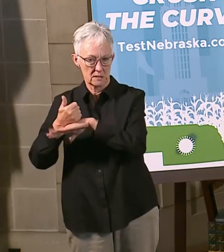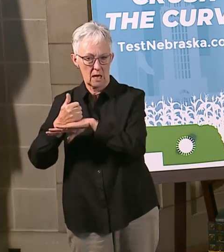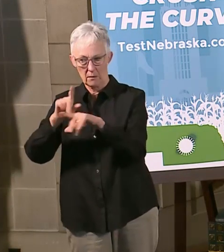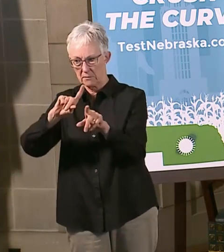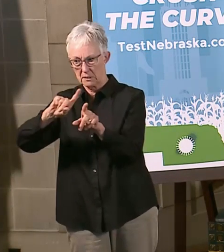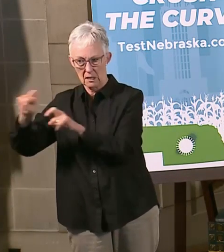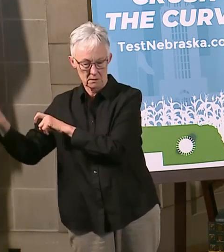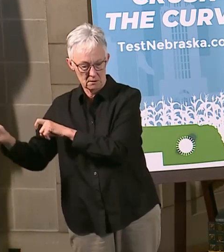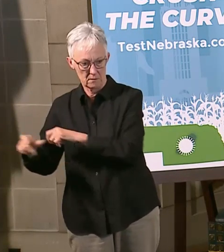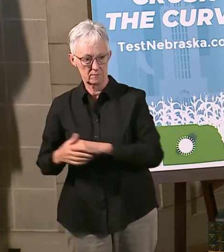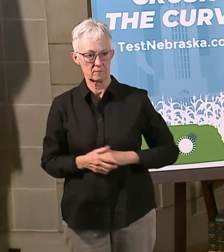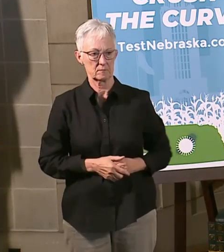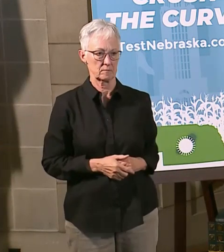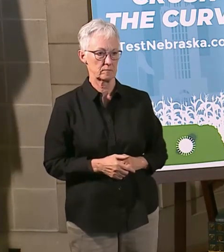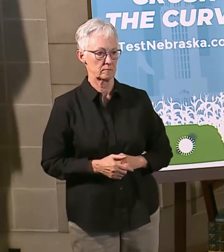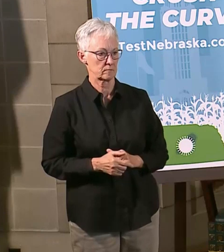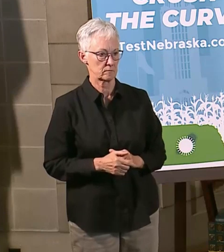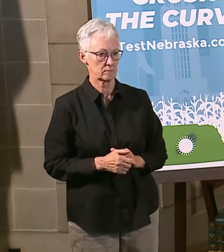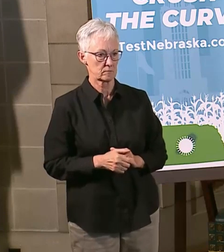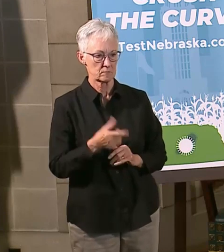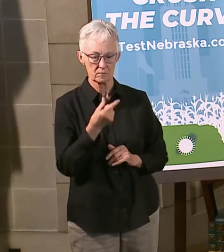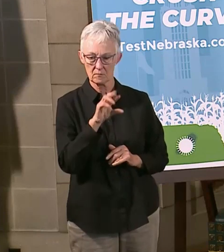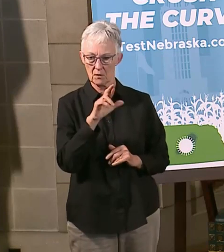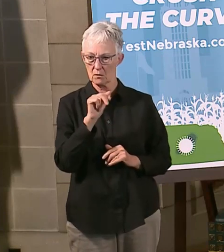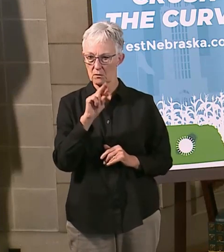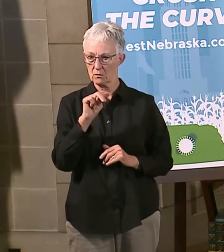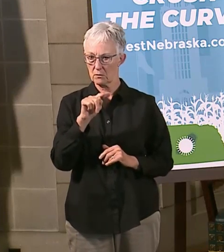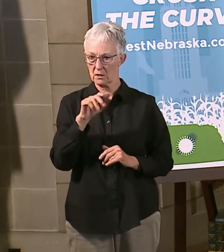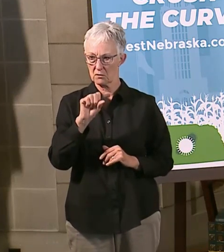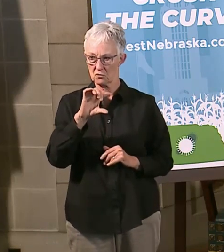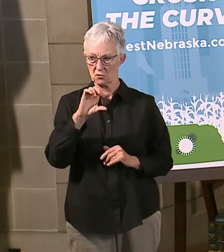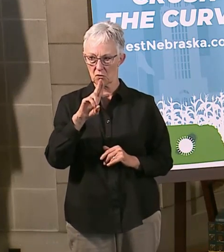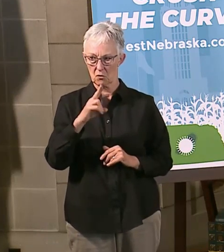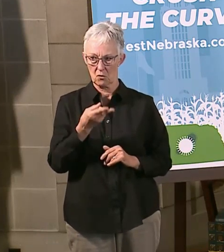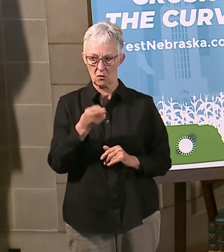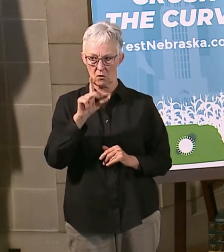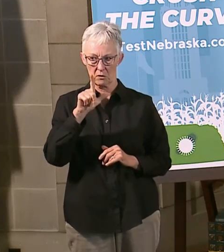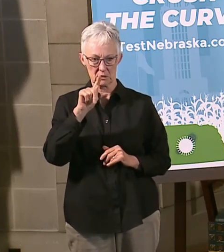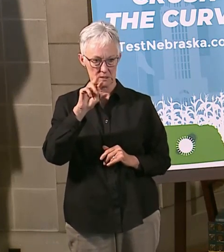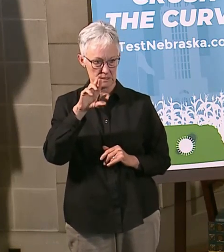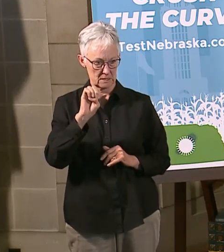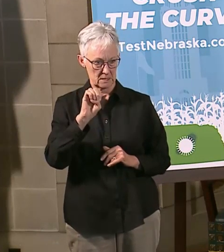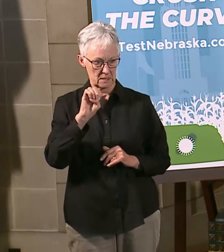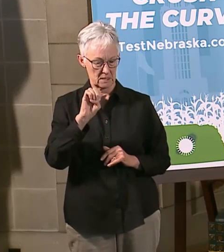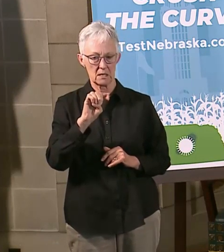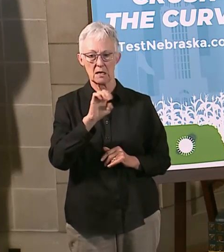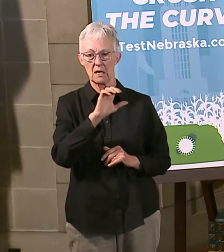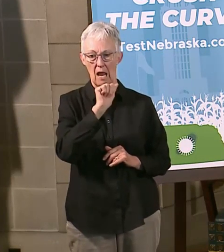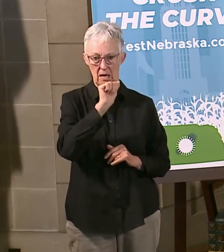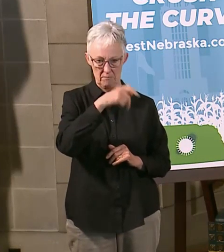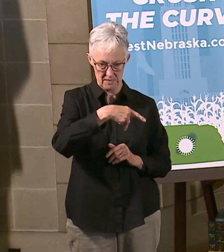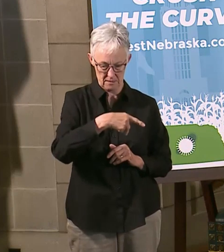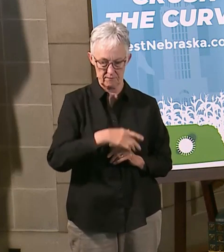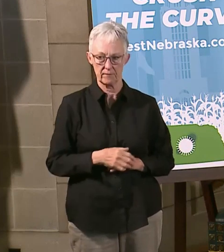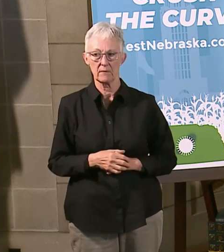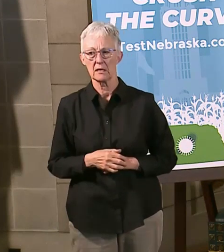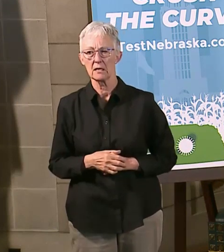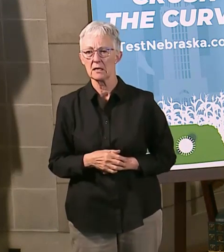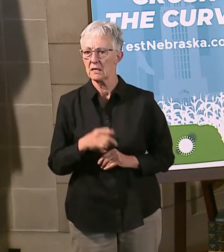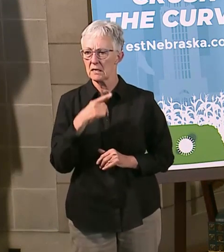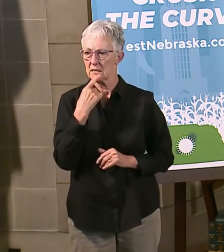Grant Schulte of the Associated Press: despite the increase in mail-in ballots, some Democrats are arguing that it's irresponsible to